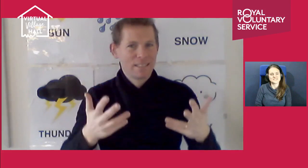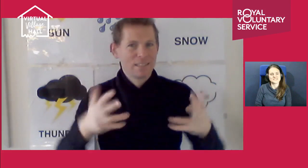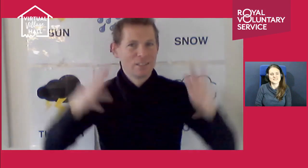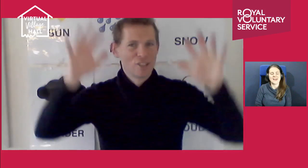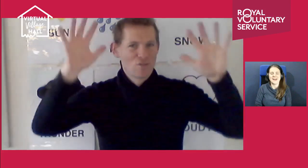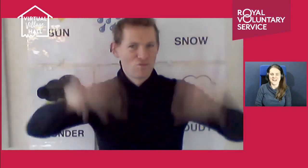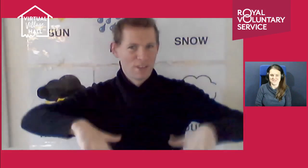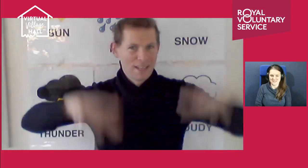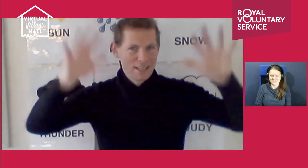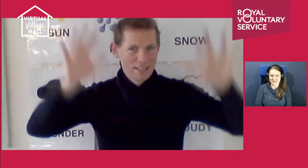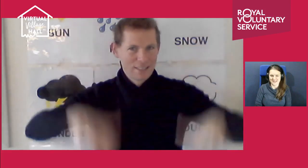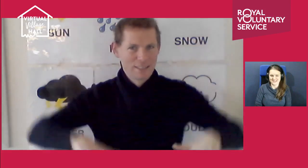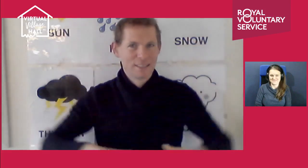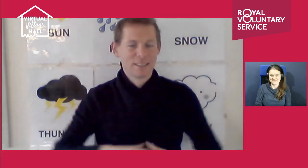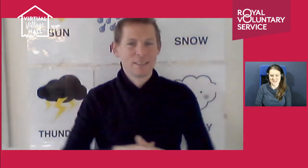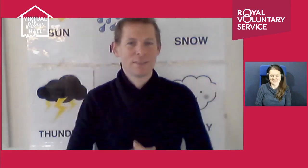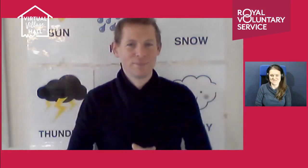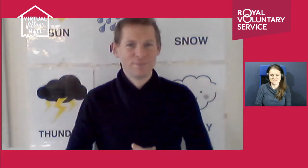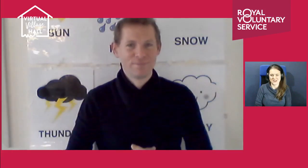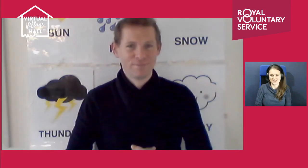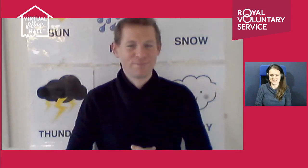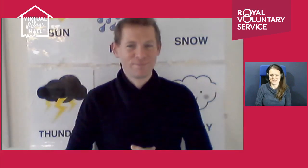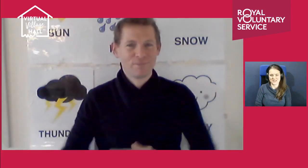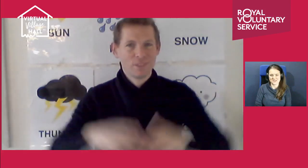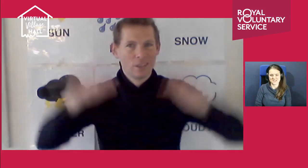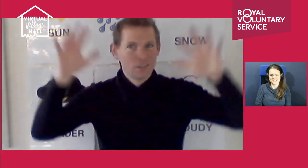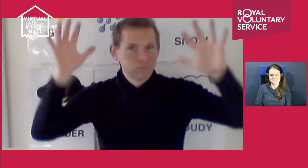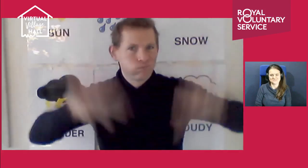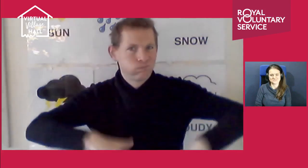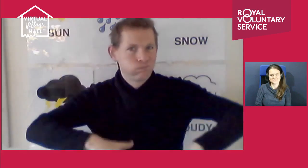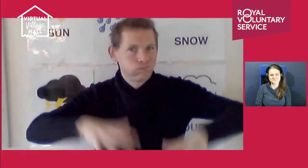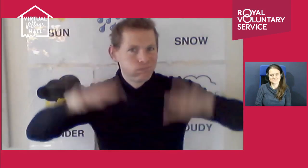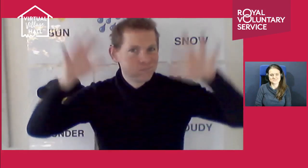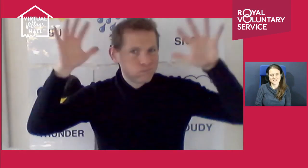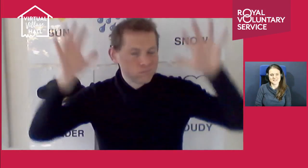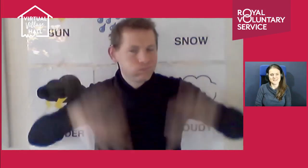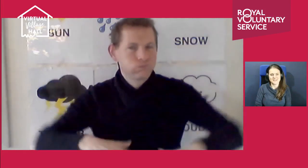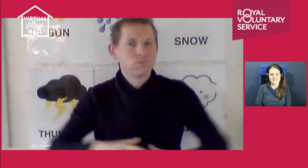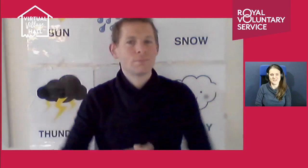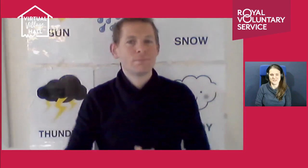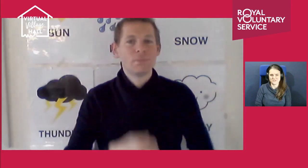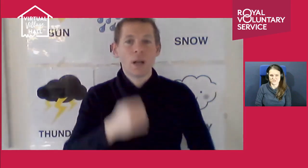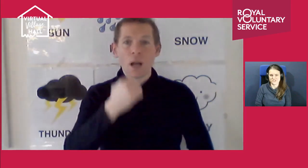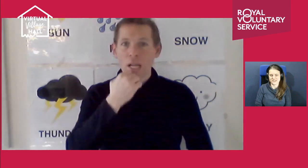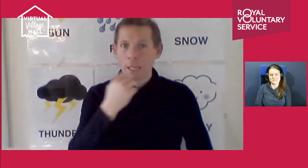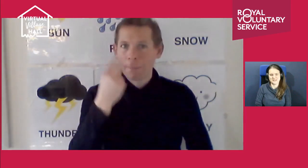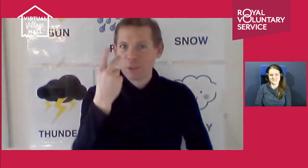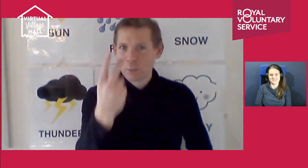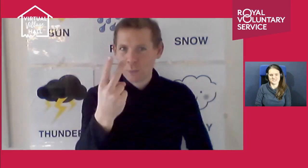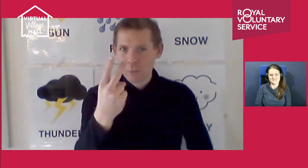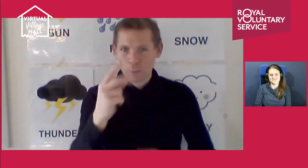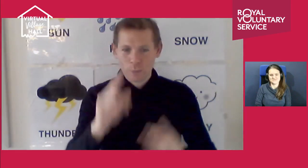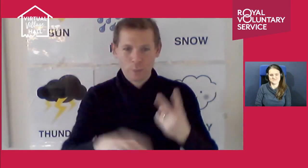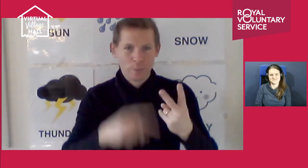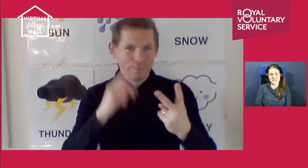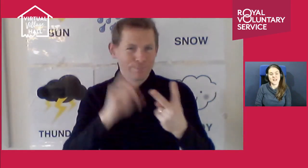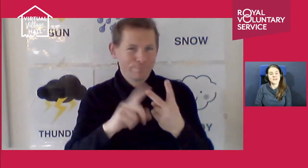was heavy rain. Yeah, a lot of you got that right. It was really pelting